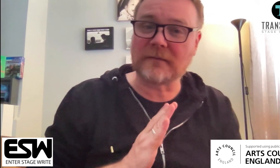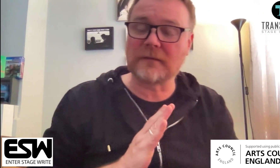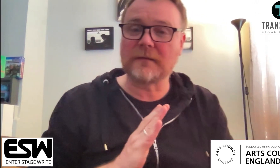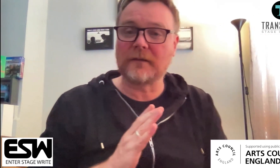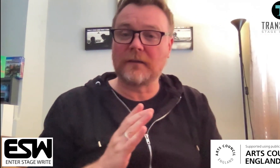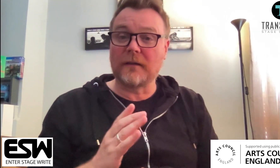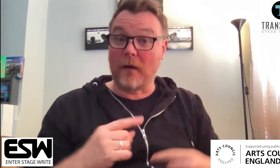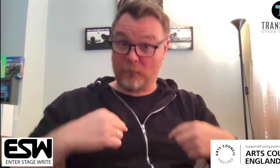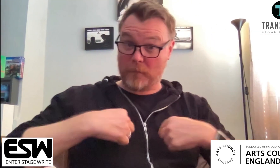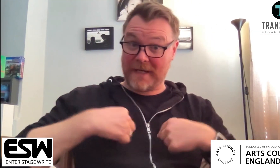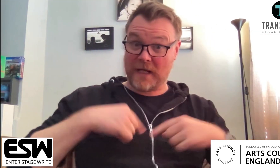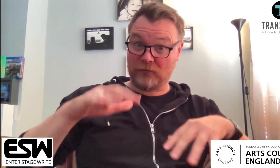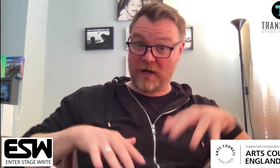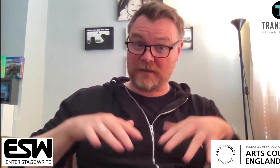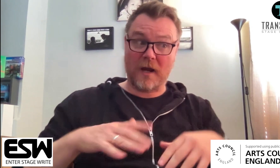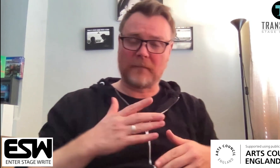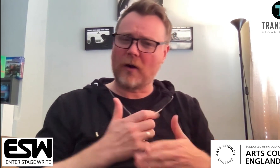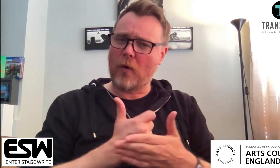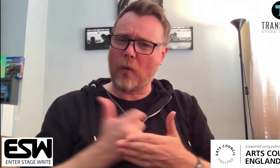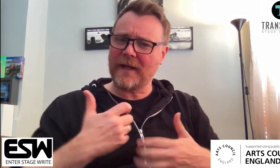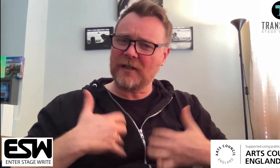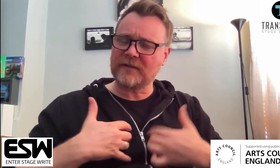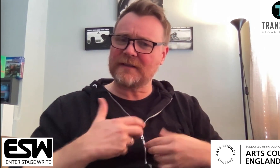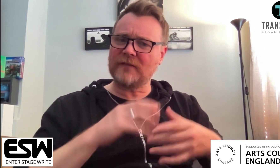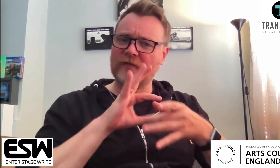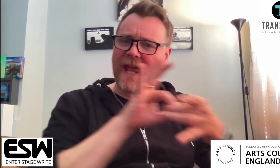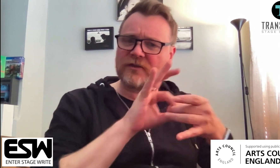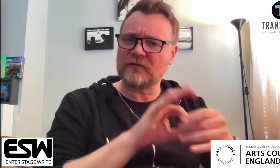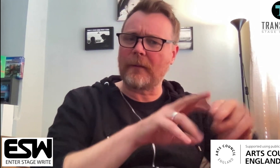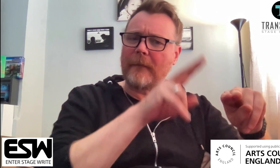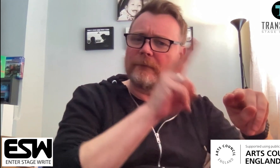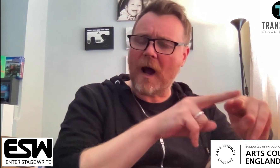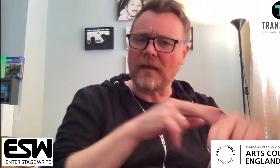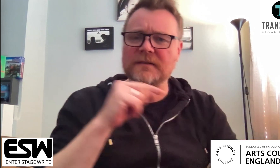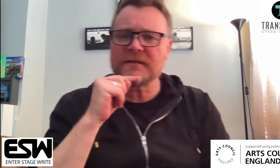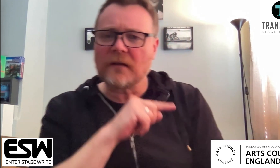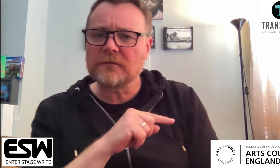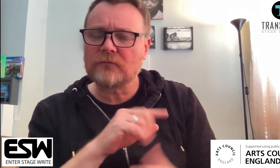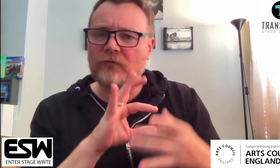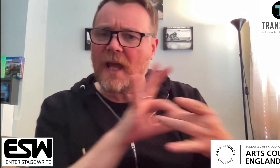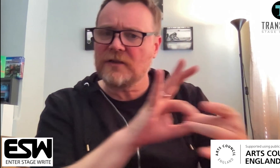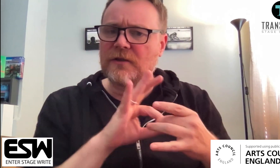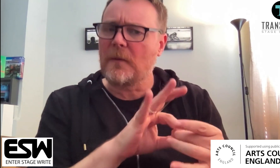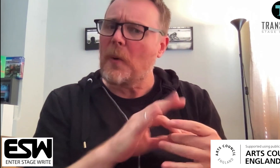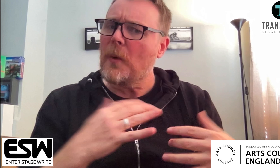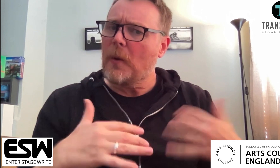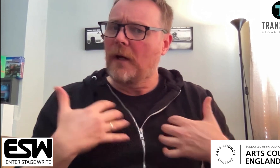you angry or what makes you sad. For me, as a writer, I'm always really interested in relationships between fathers and